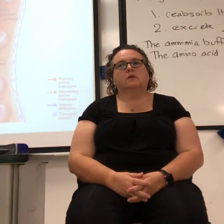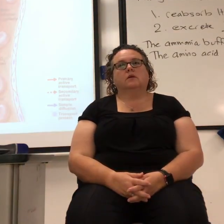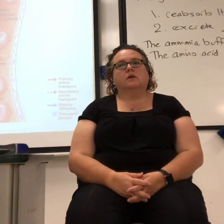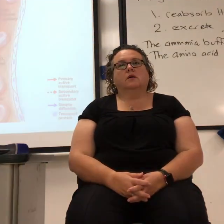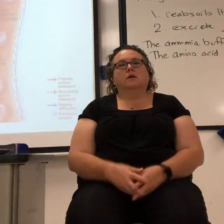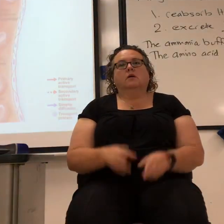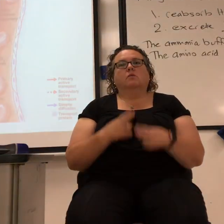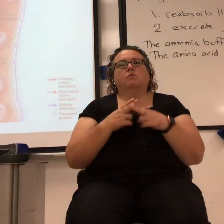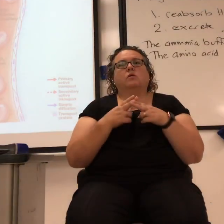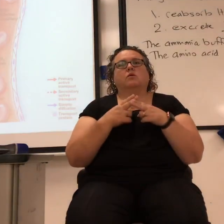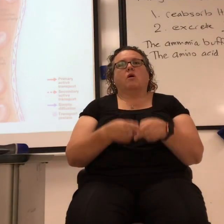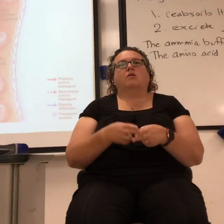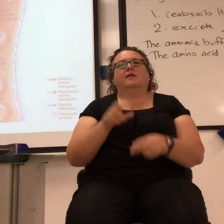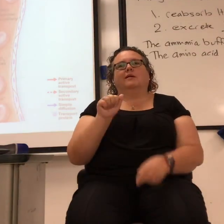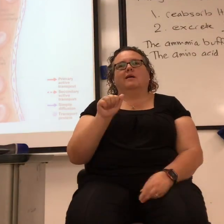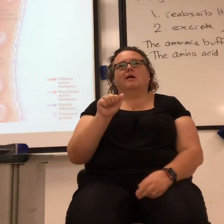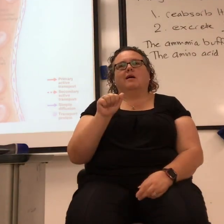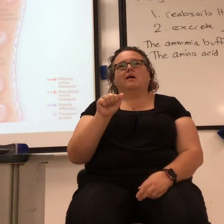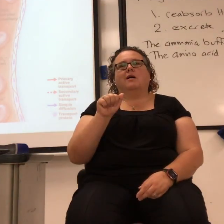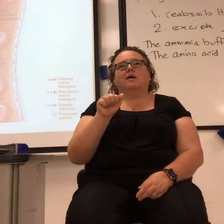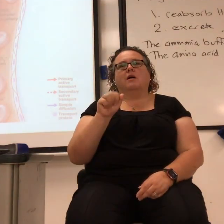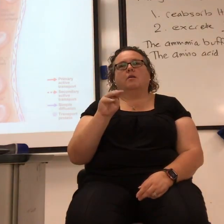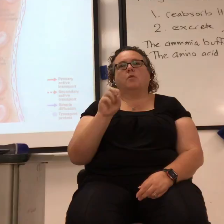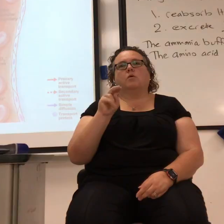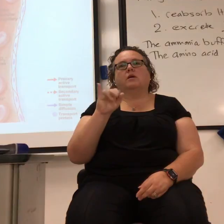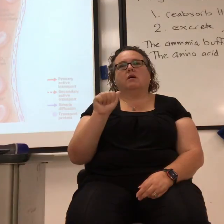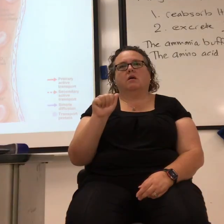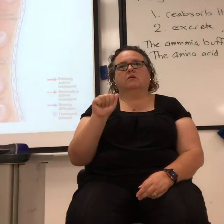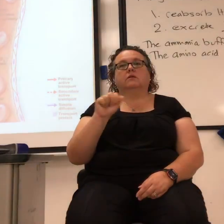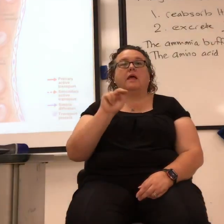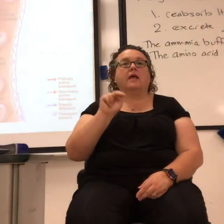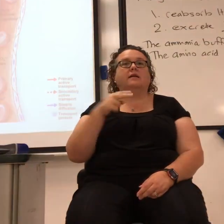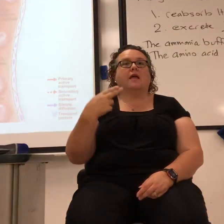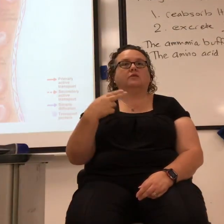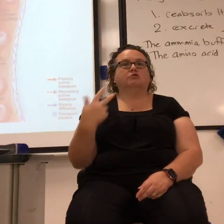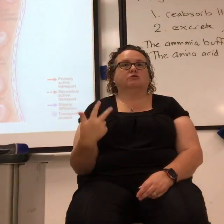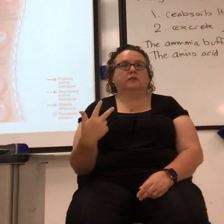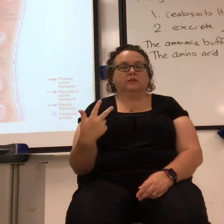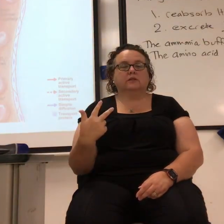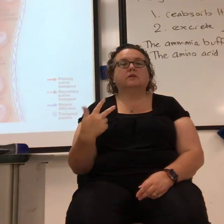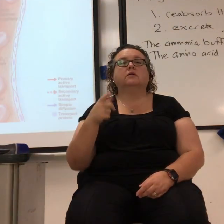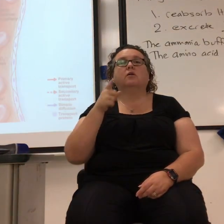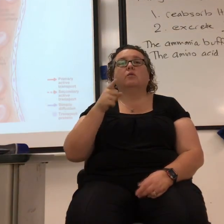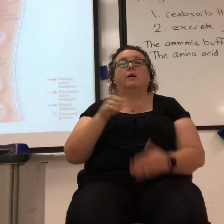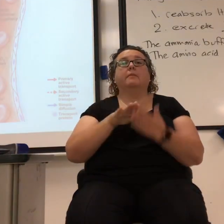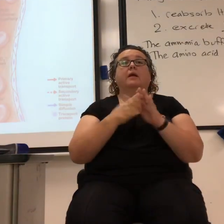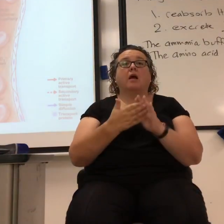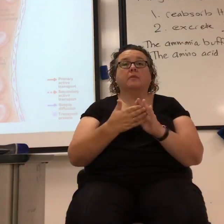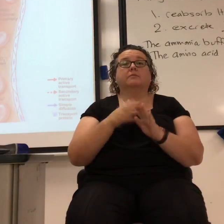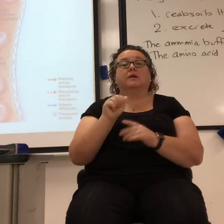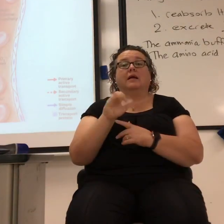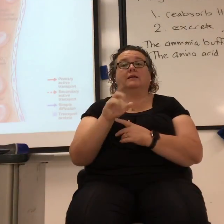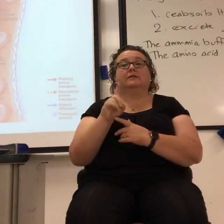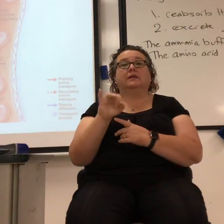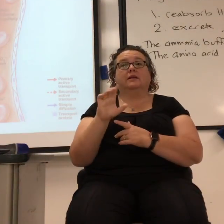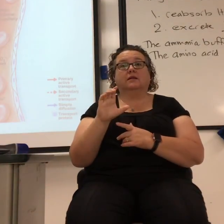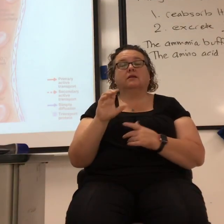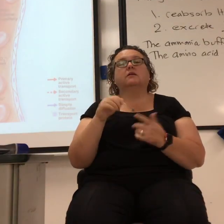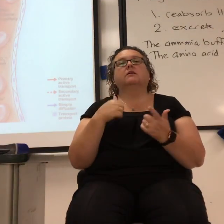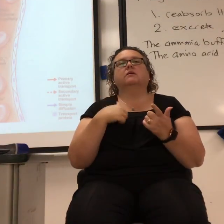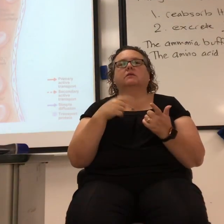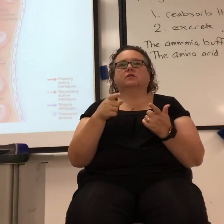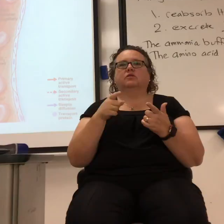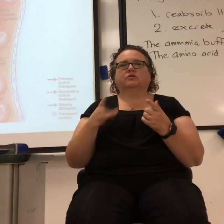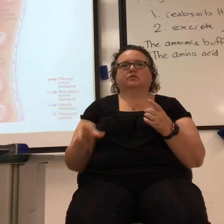We call it ammonia, NH3. When you acidify it, you basically stick on